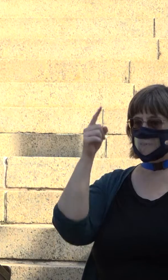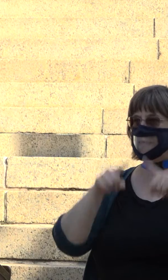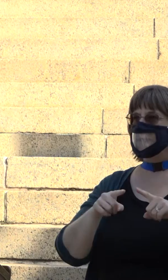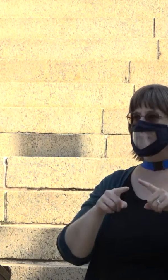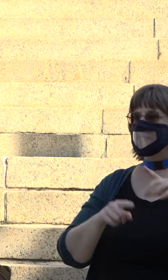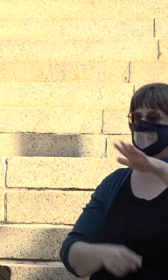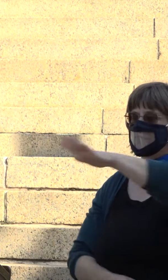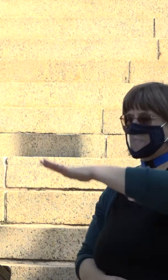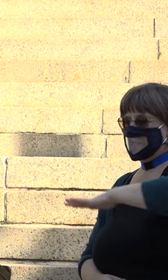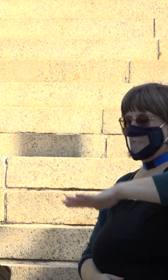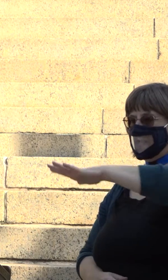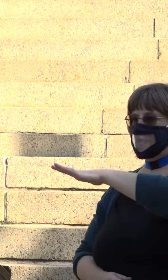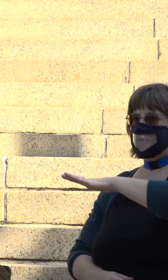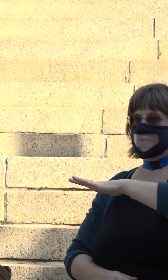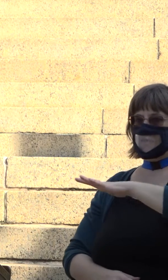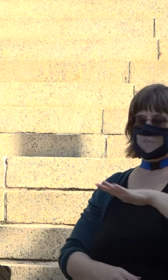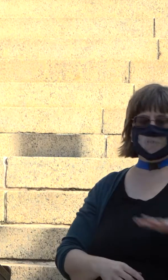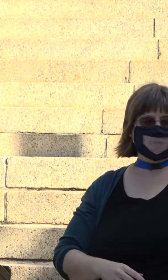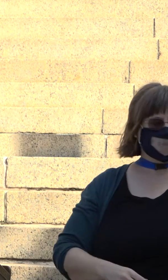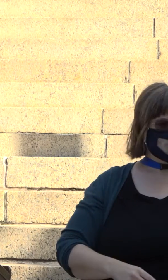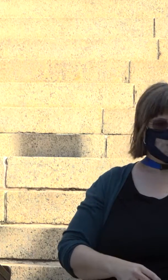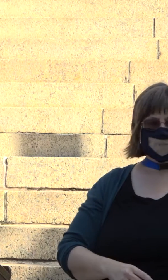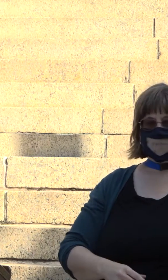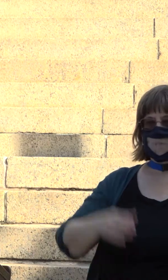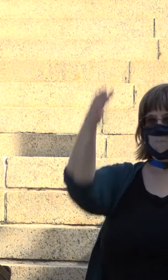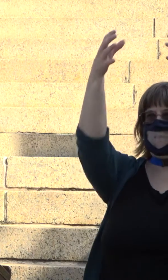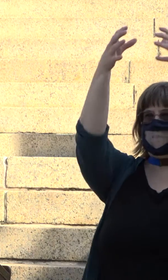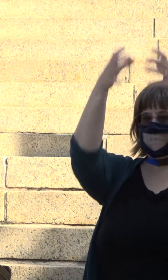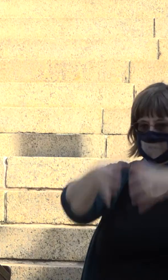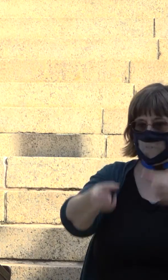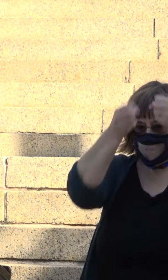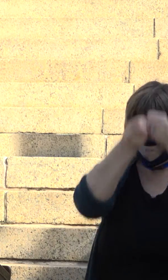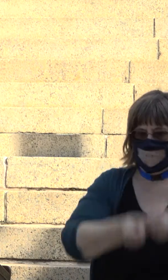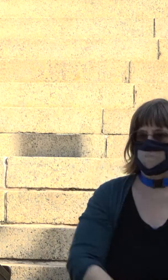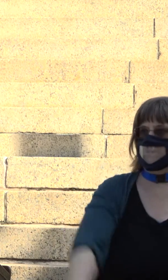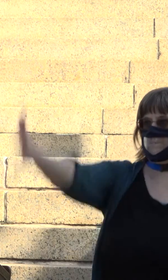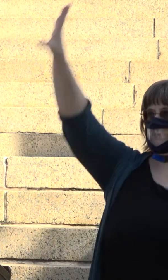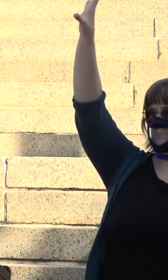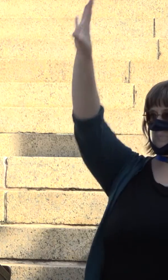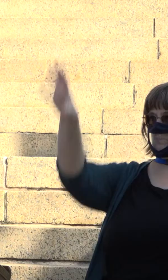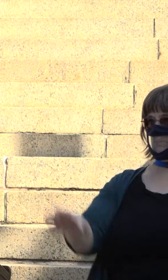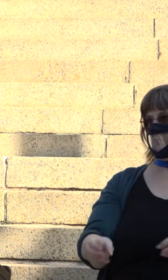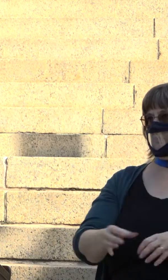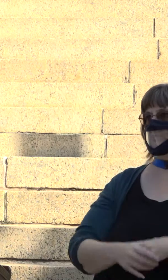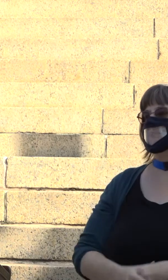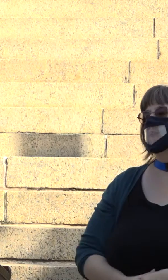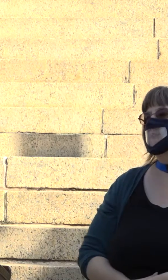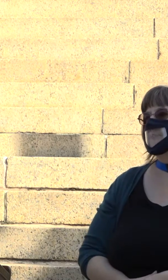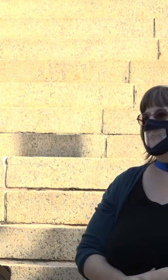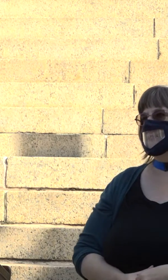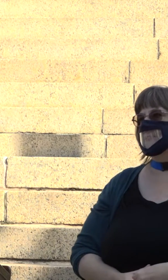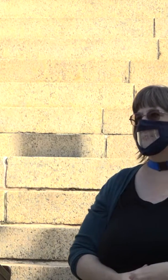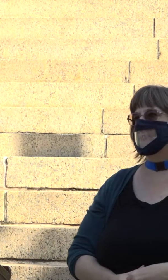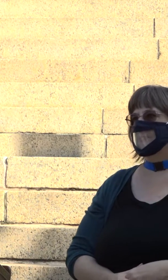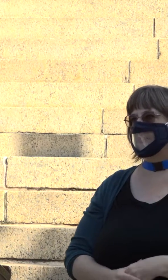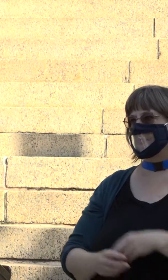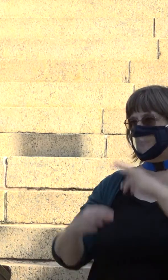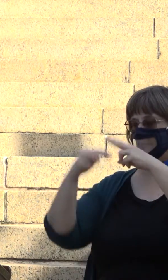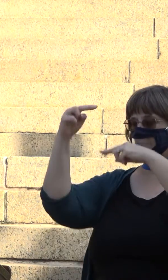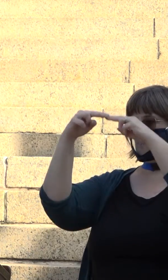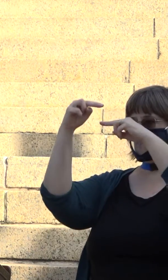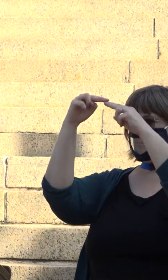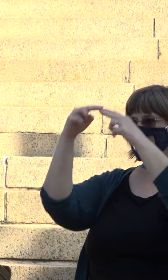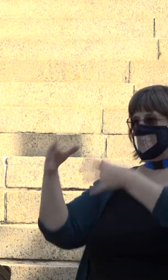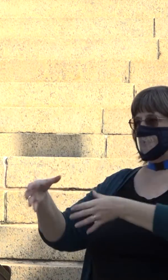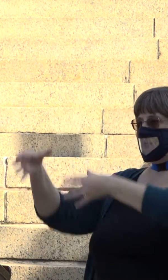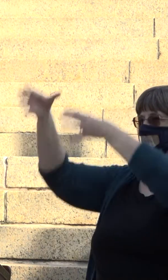to the surrounding area. Think about it, when those buildings came down, what occurred in the surrounding area. So as we kept walking, the buildings next